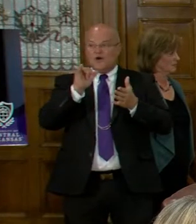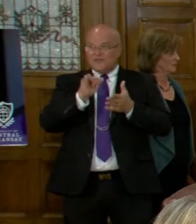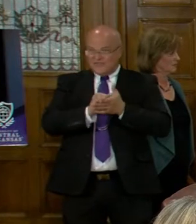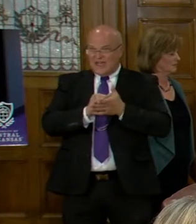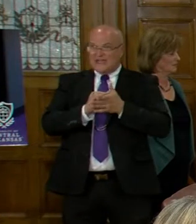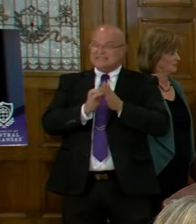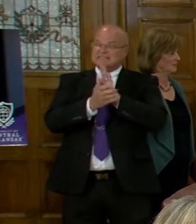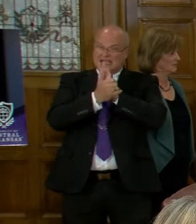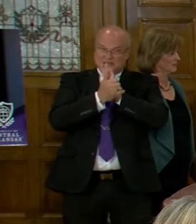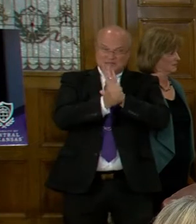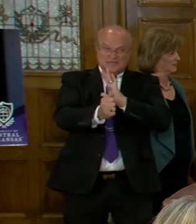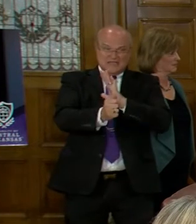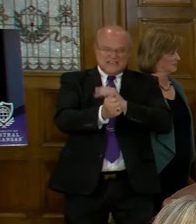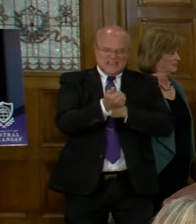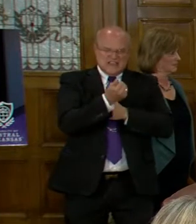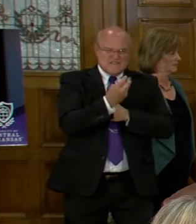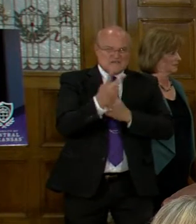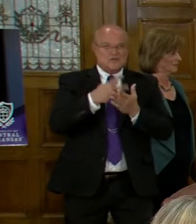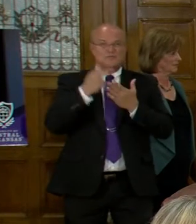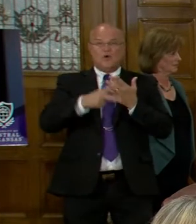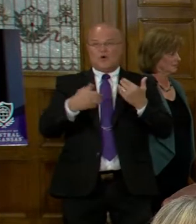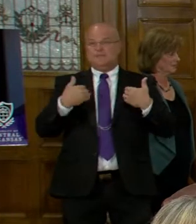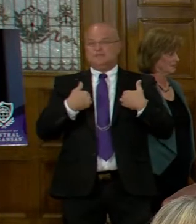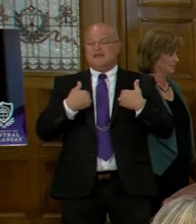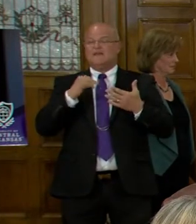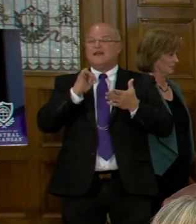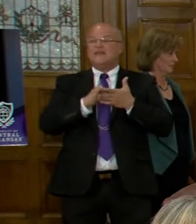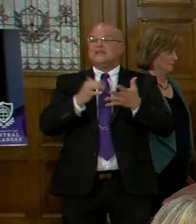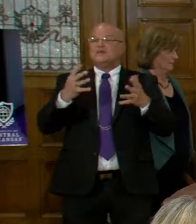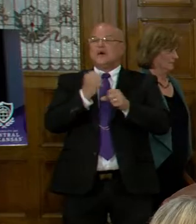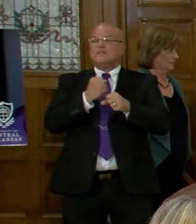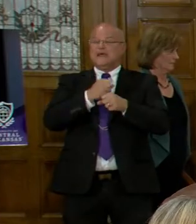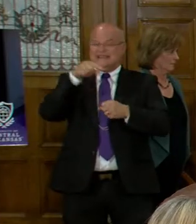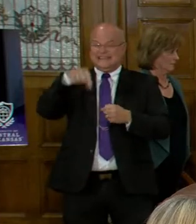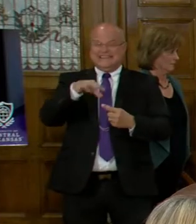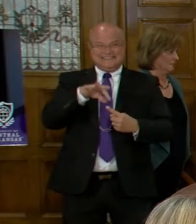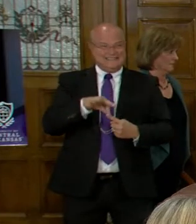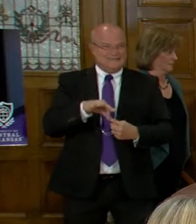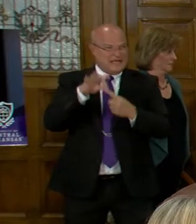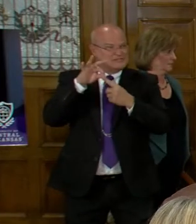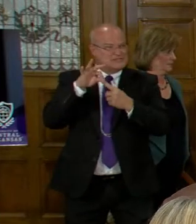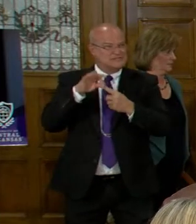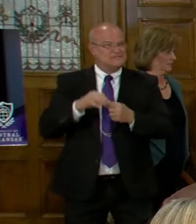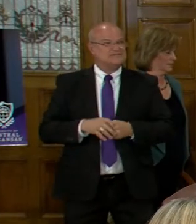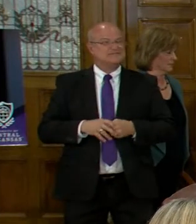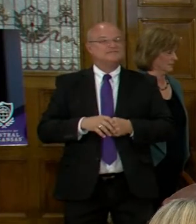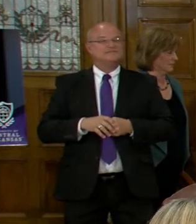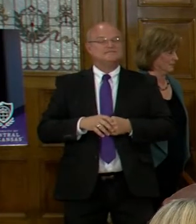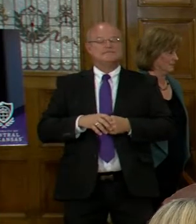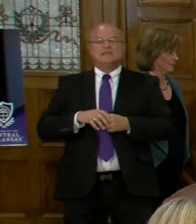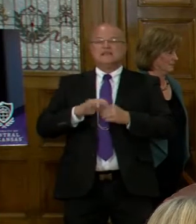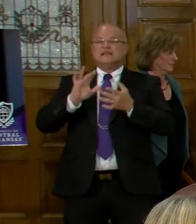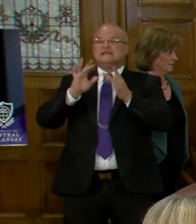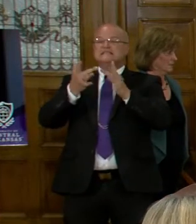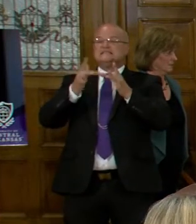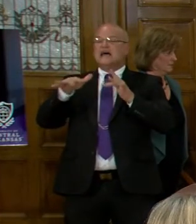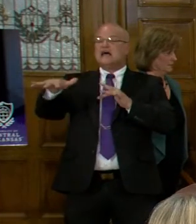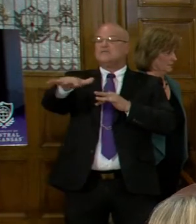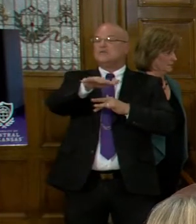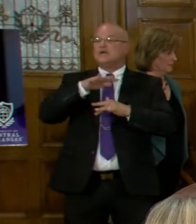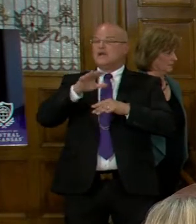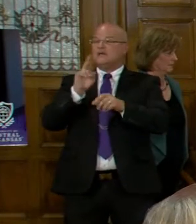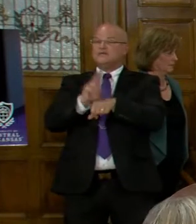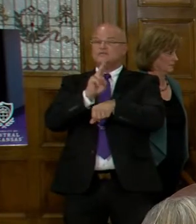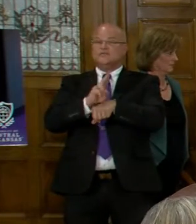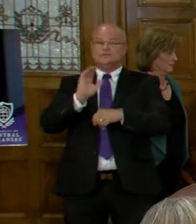So that's a capability that few programs have, and that's what makes this special. Cyber range will also be